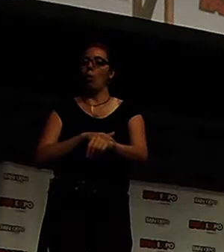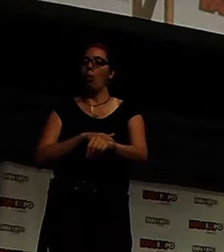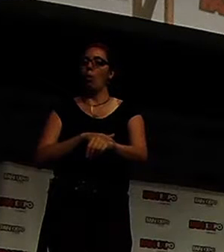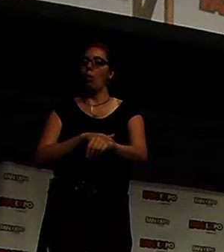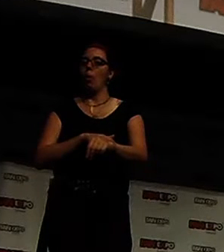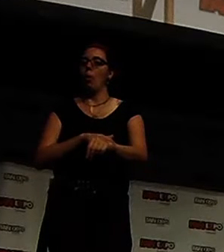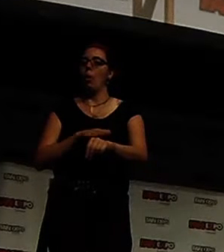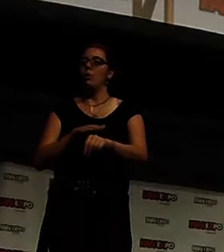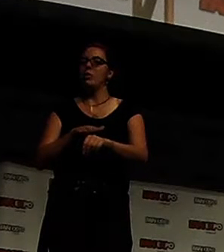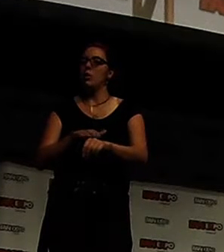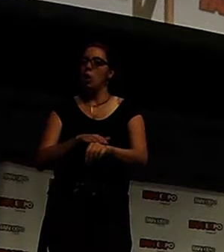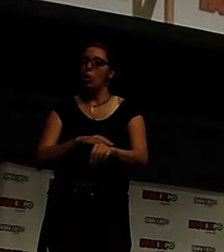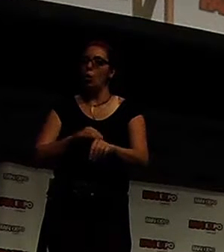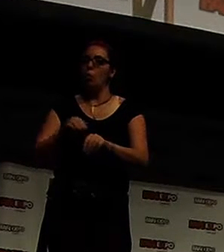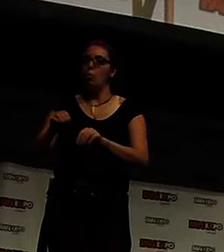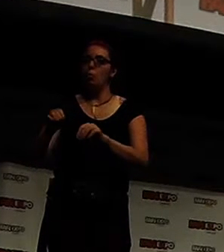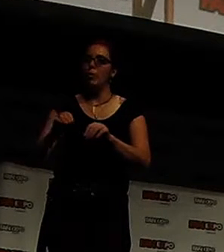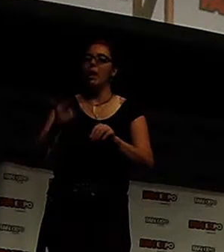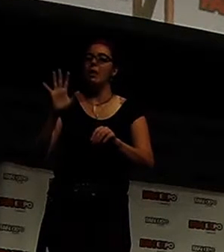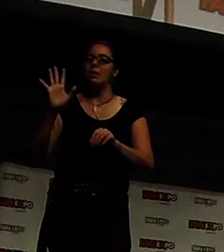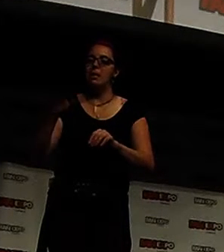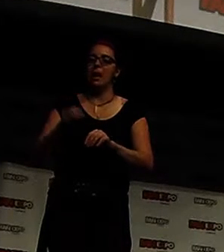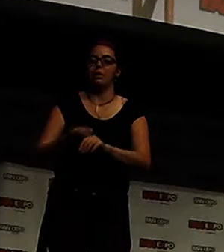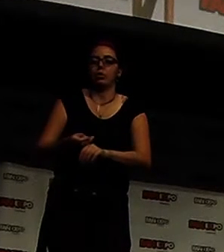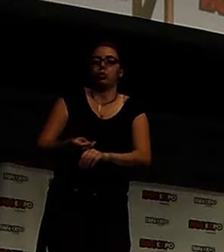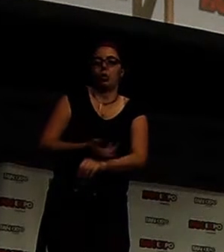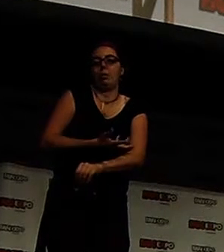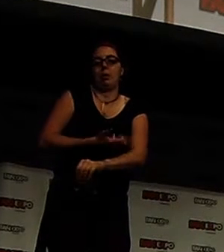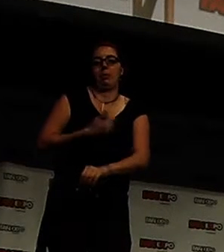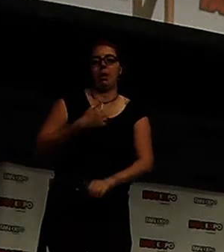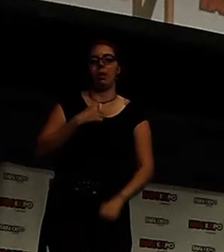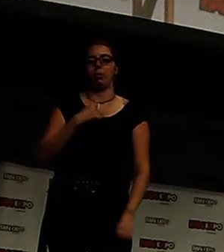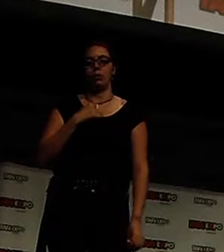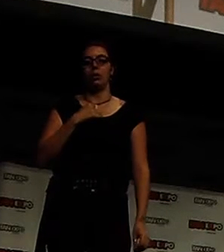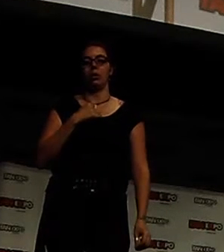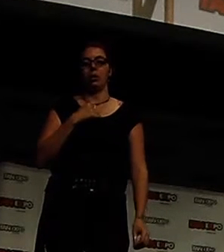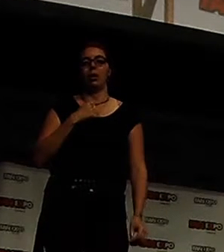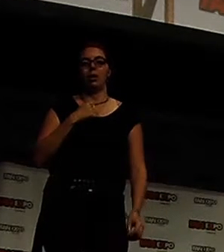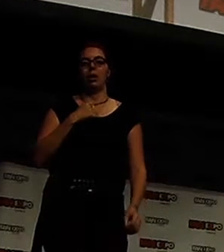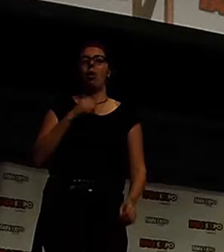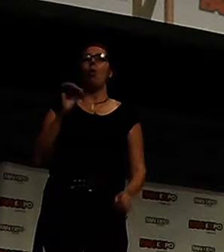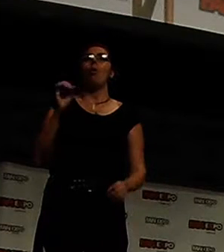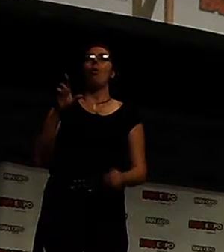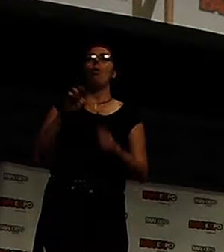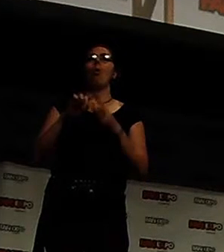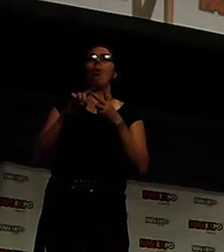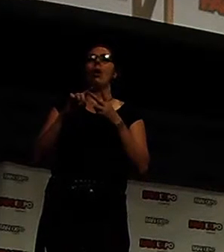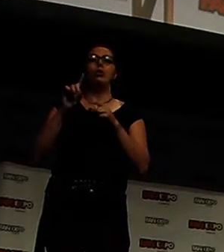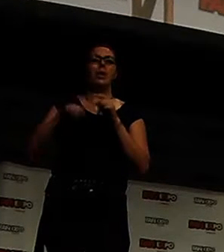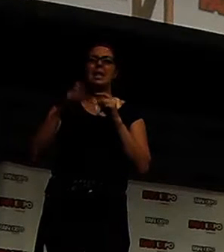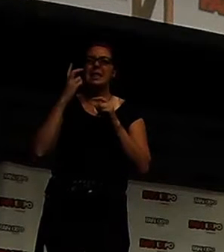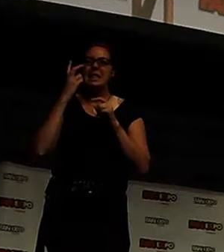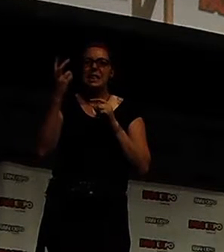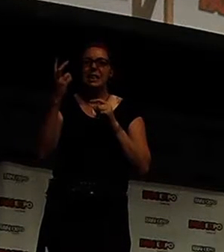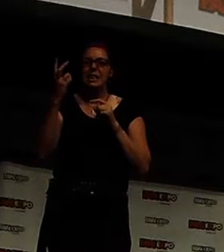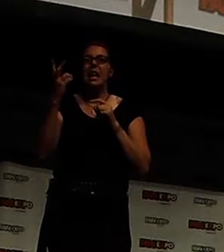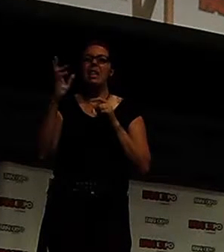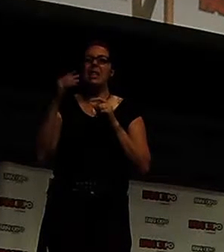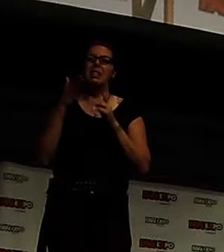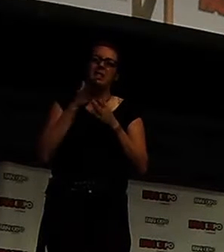me out. And also, I think listen was great for the ones that you can't see, so it's all psychological. I think something like that would be